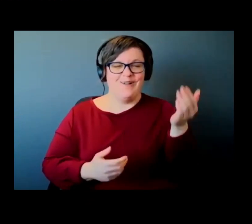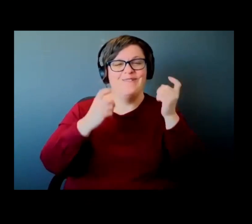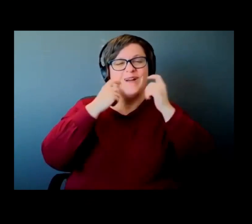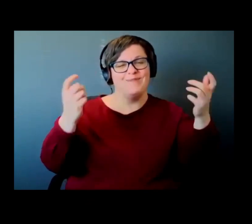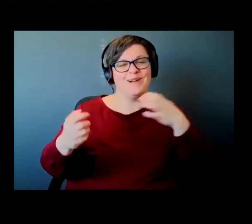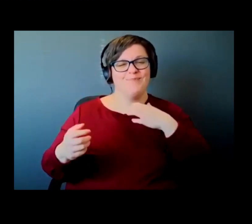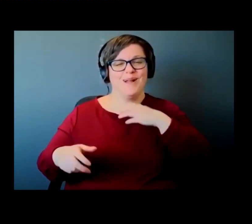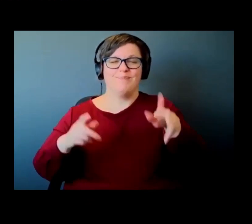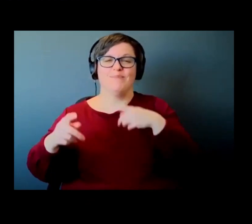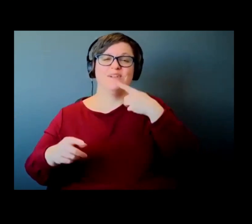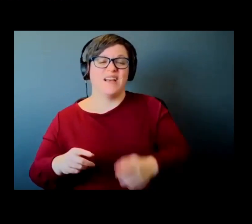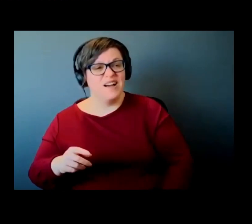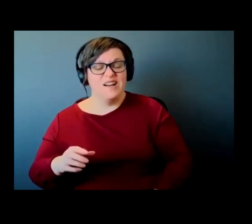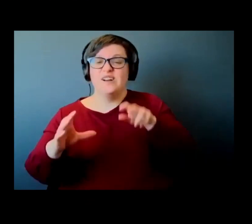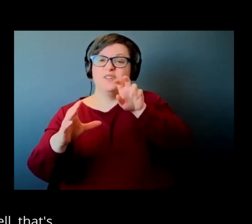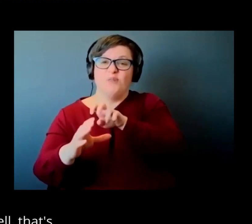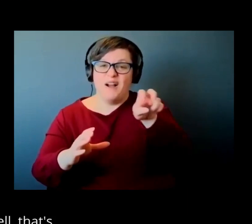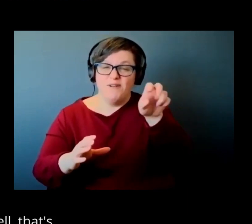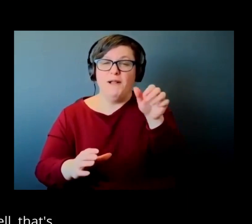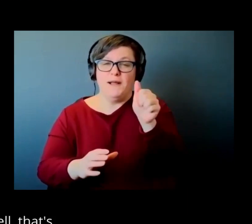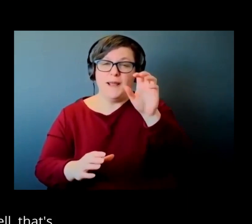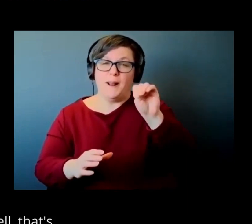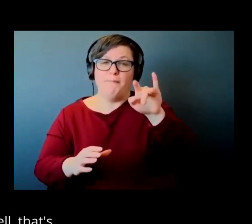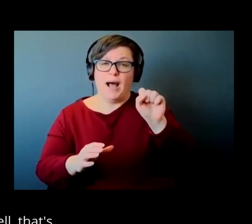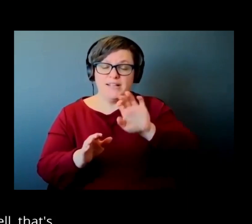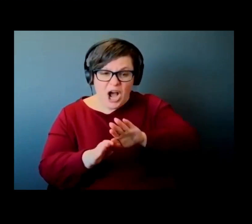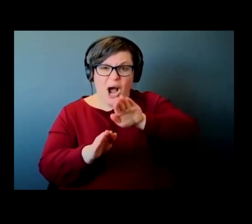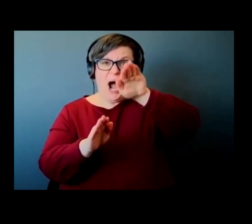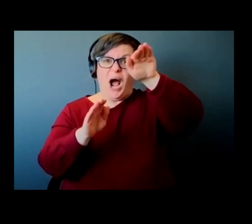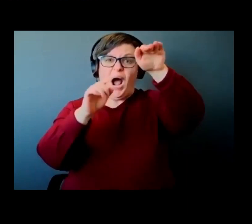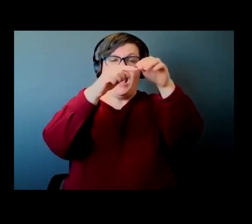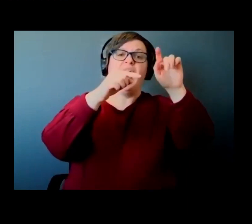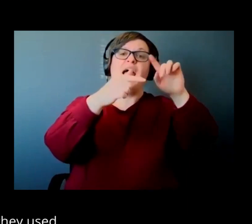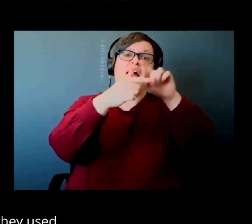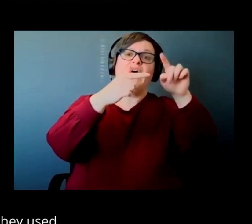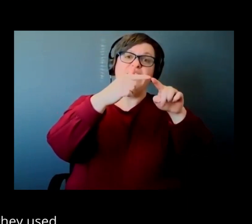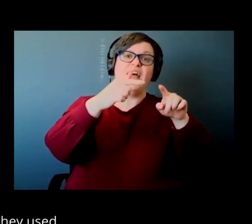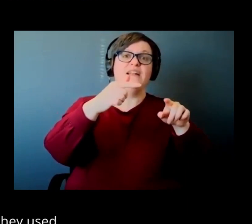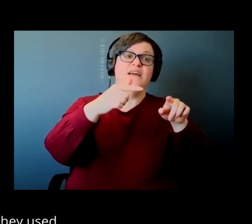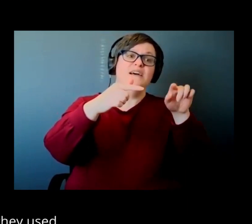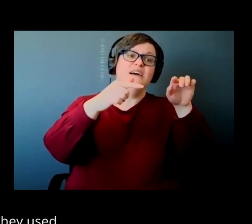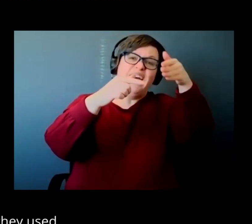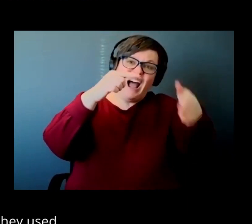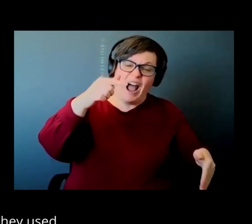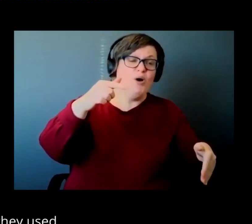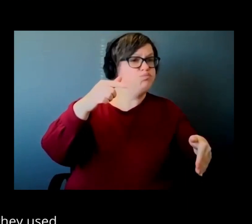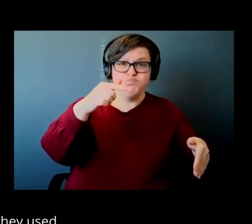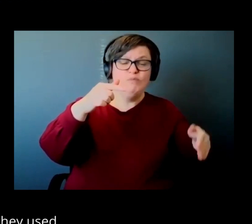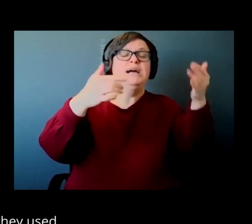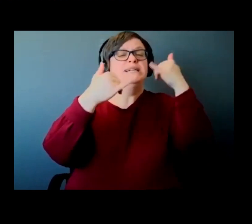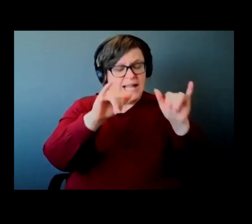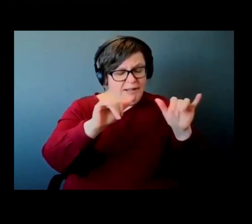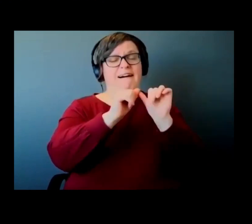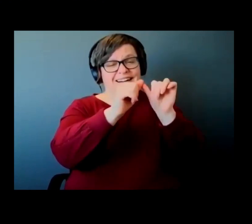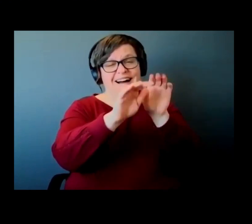one way to get the water, come back, and it's like, well, that's enough to do a little bit, and then back again. So really, when they used to say they walked 10